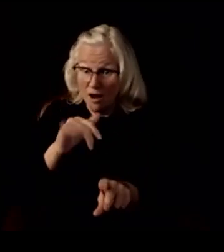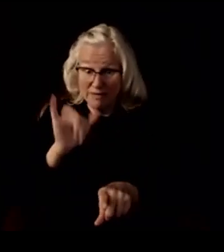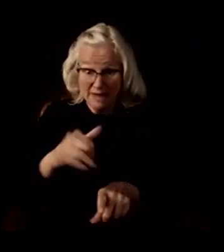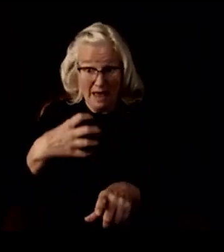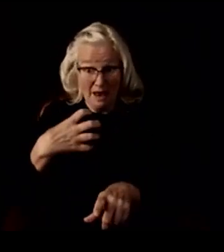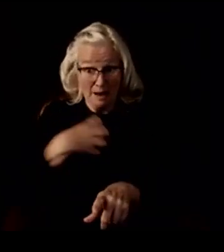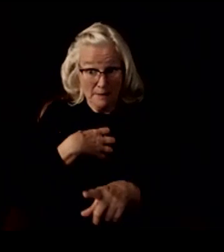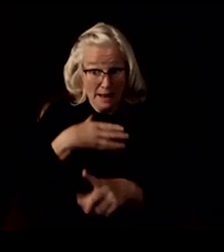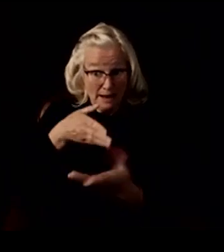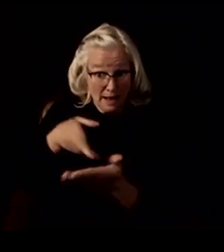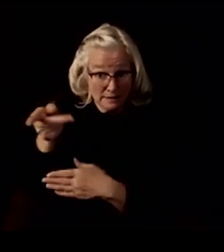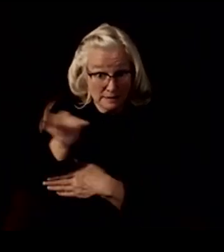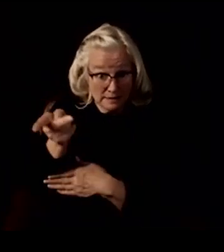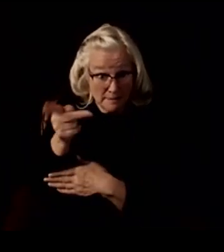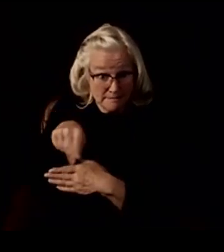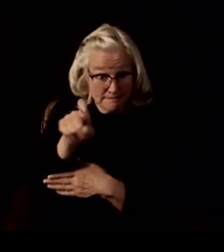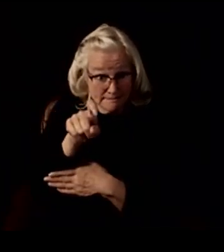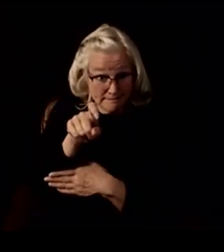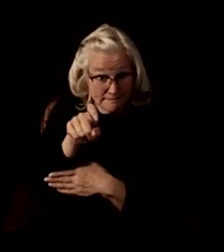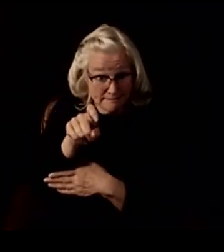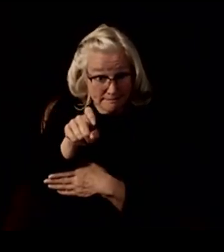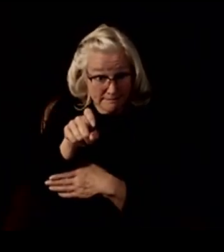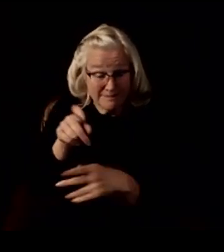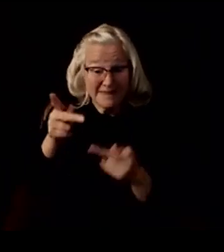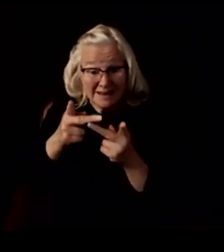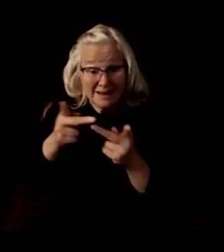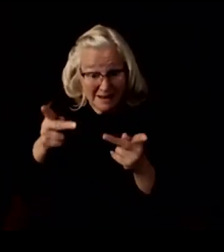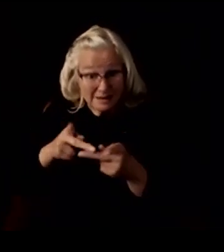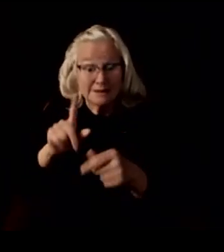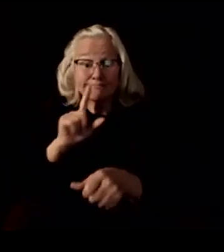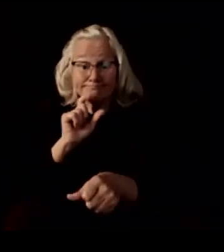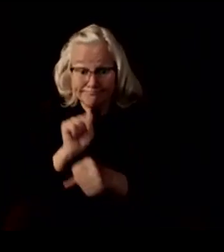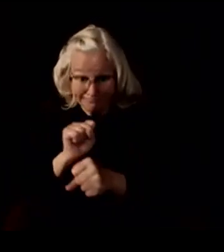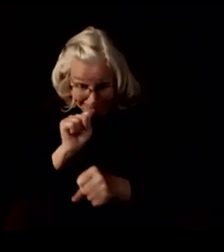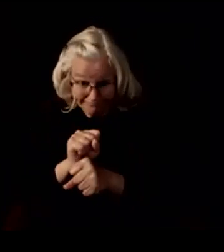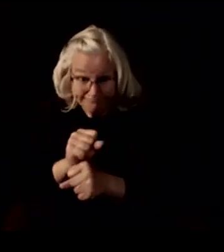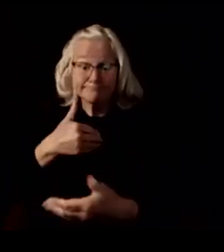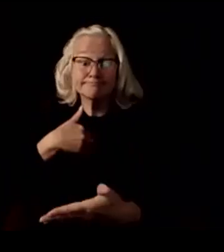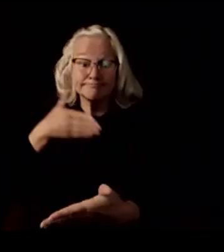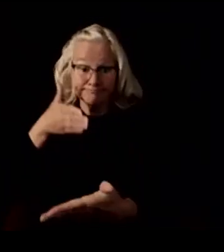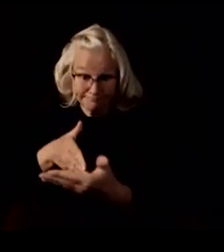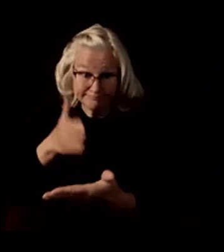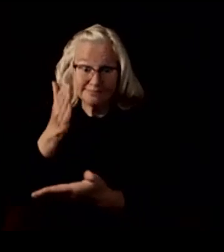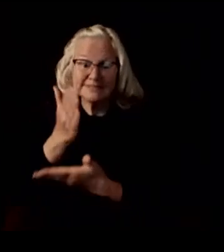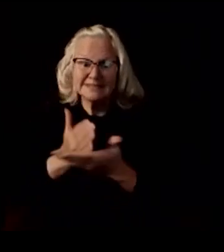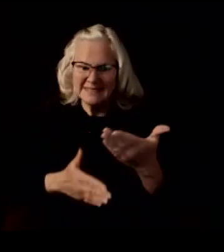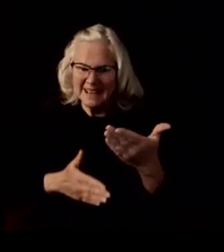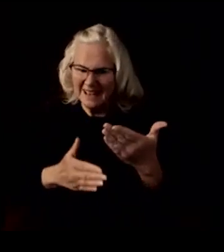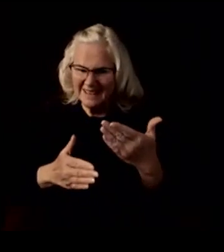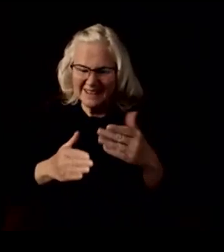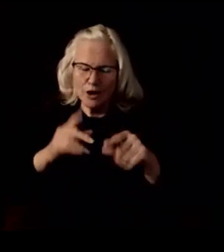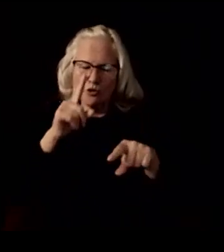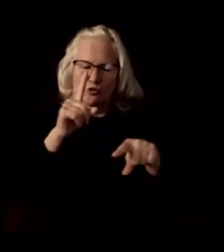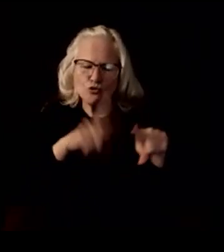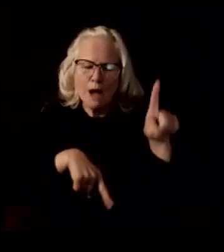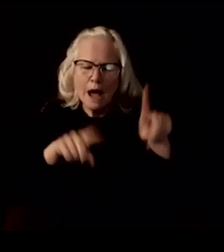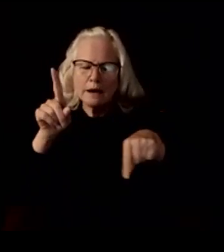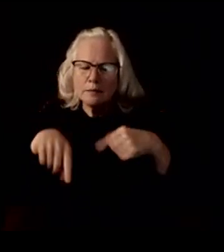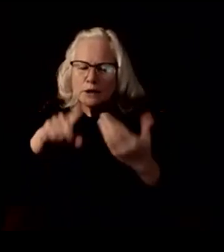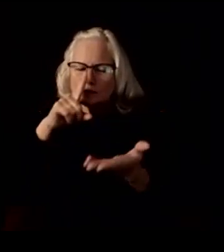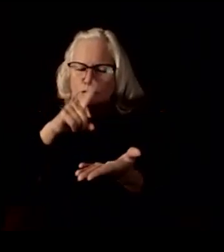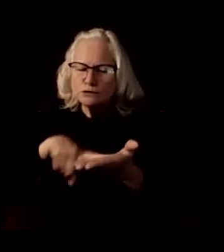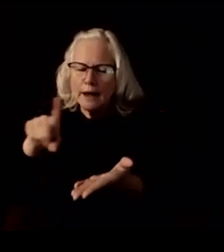Establishments that have had complaints, as well as just some random checks. They'll be focusing on the